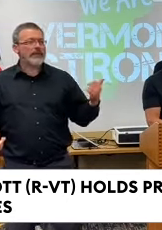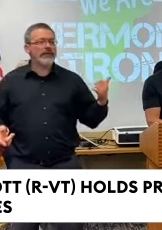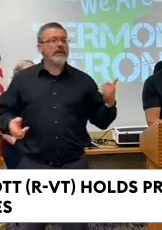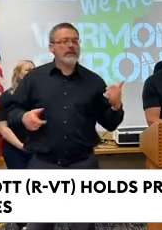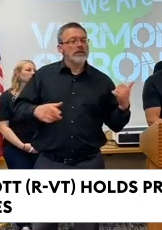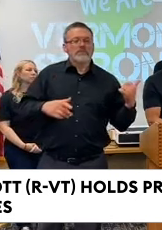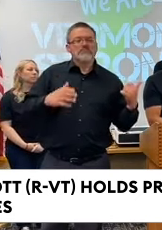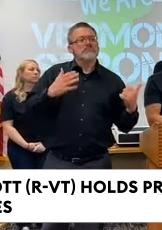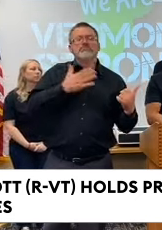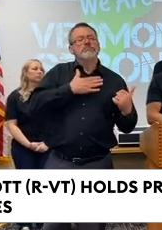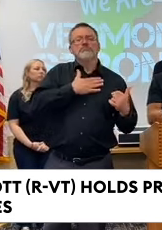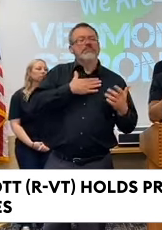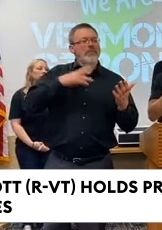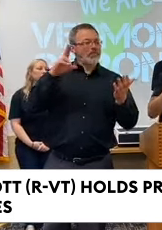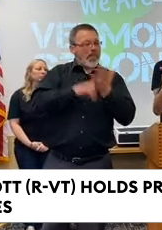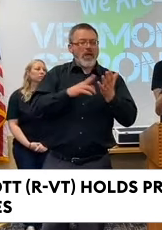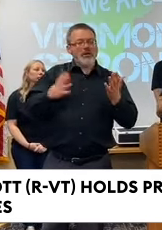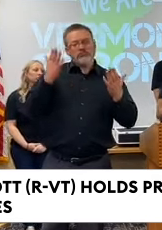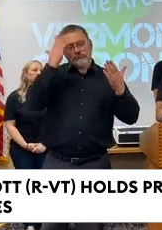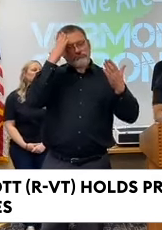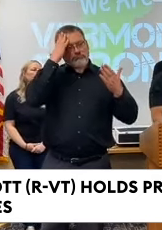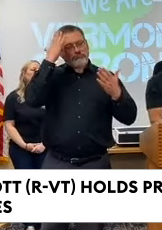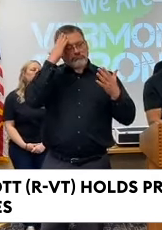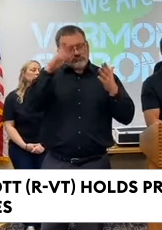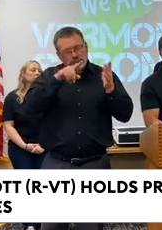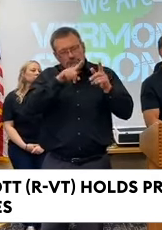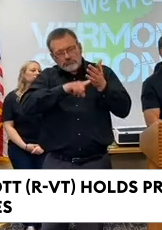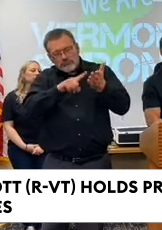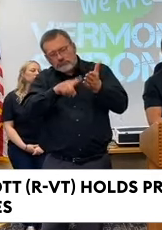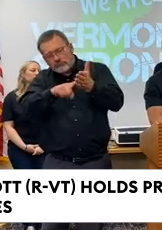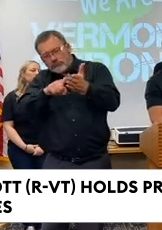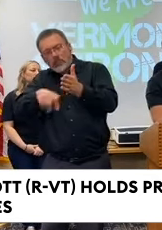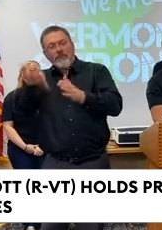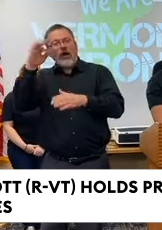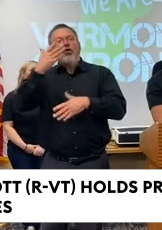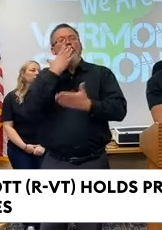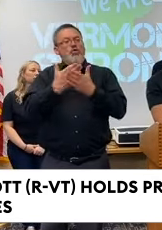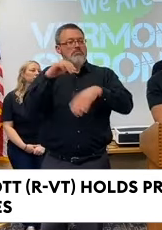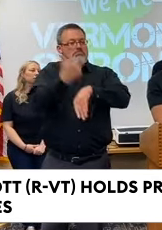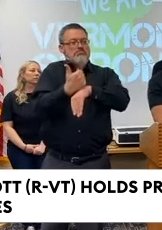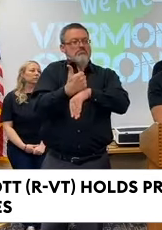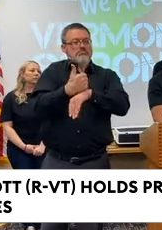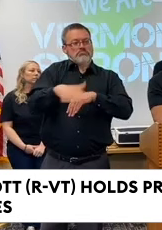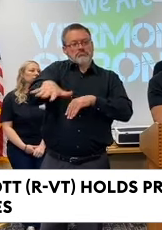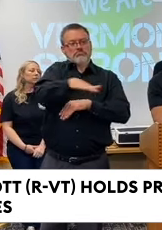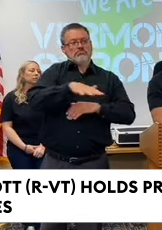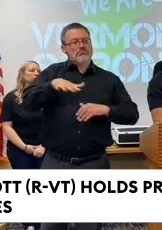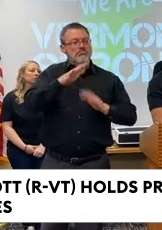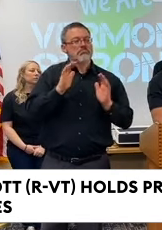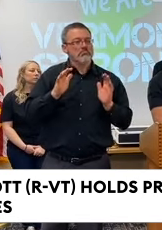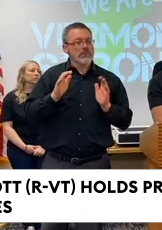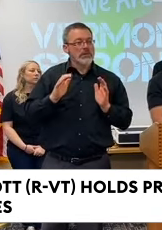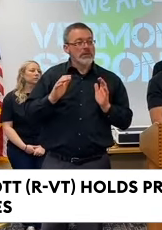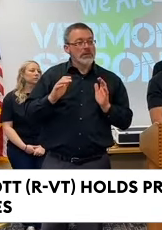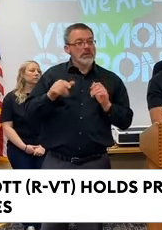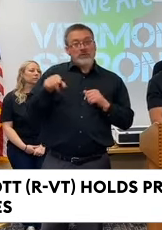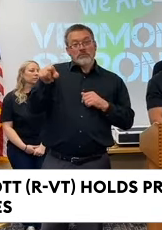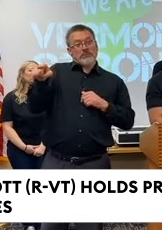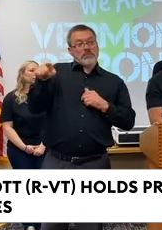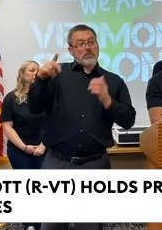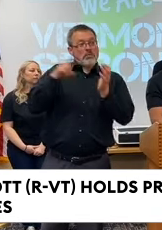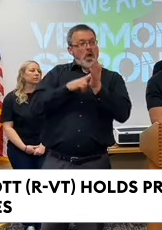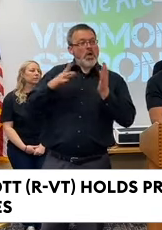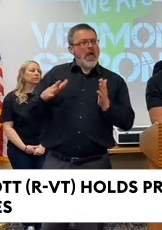individual, the secretary, transportation was talking to him, he's been home 1 year out of the last seven. So they got a lot of experience doing